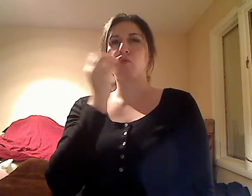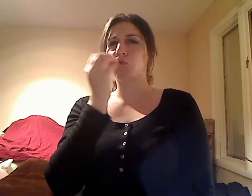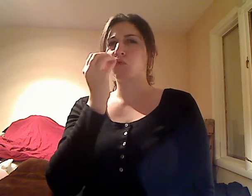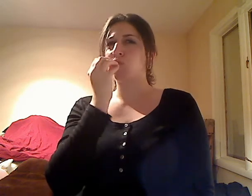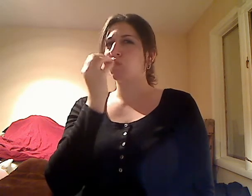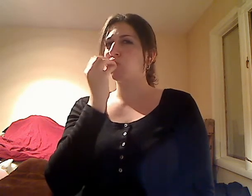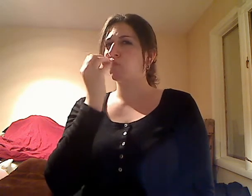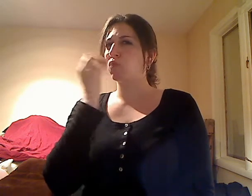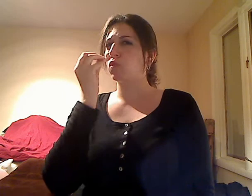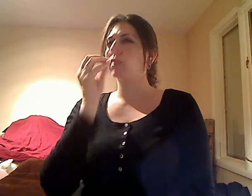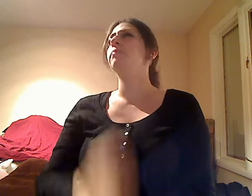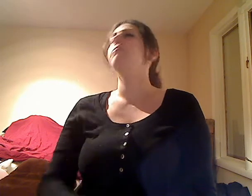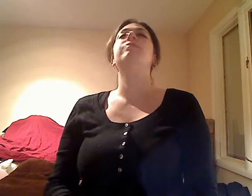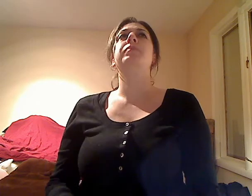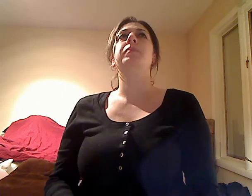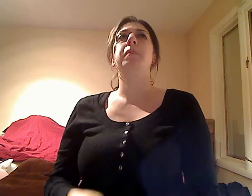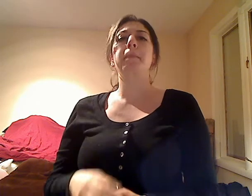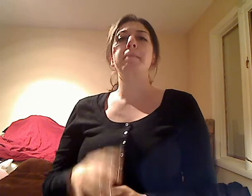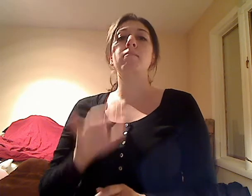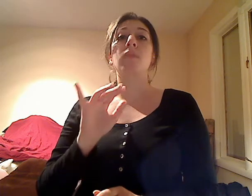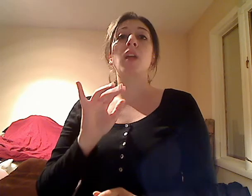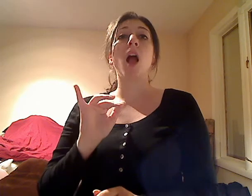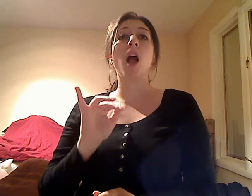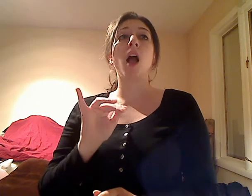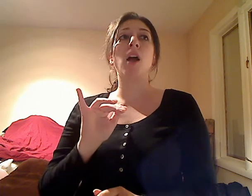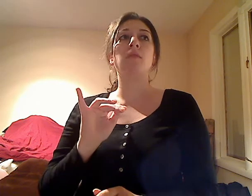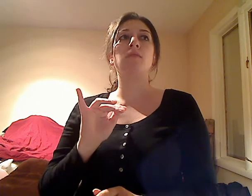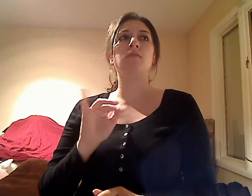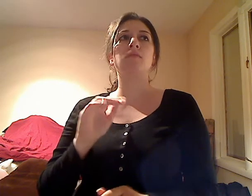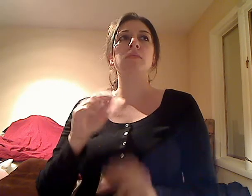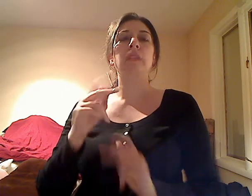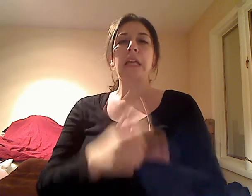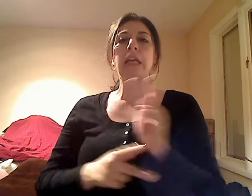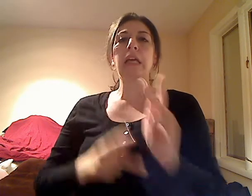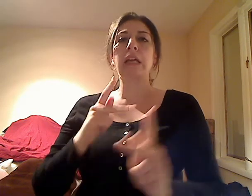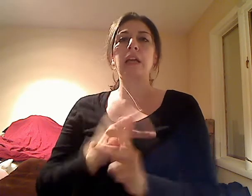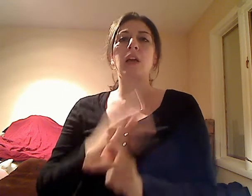right, it's a type of berry, currant, right, and that's A-N-T.